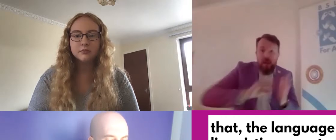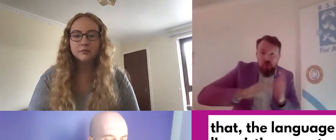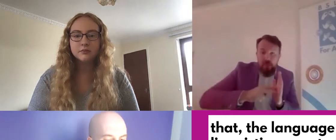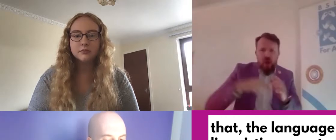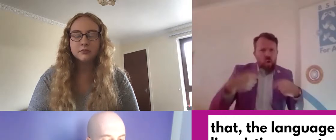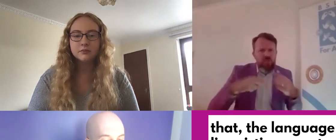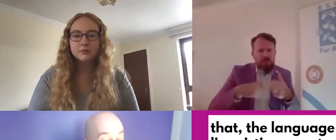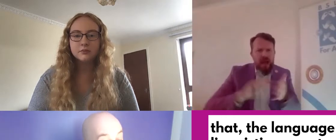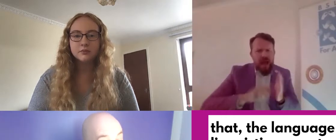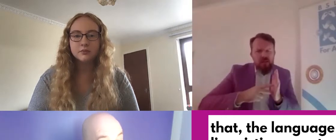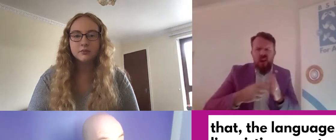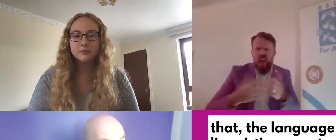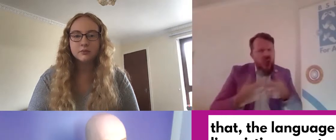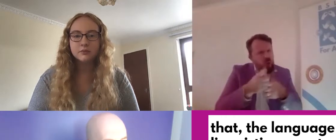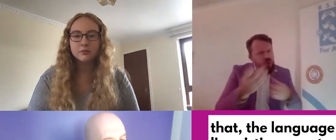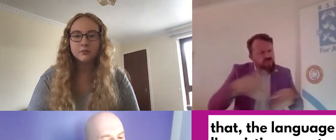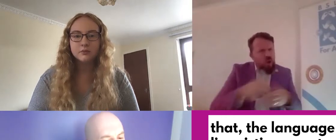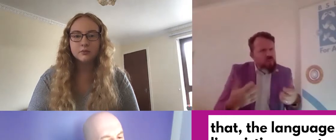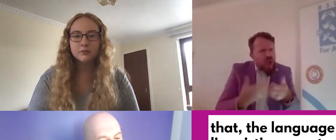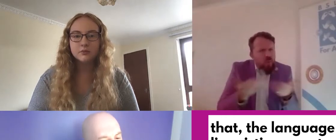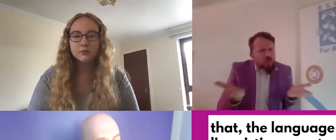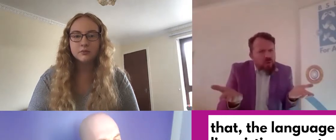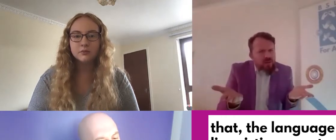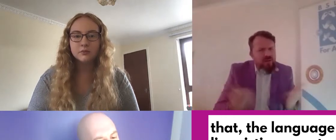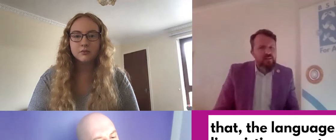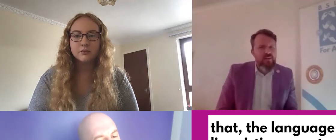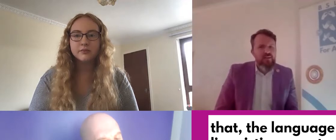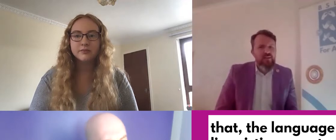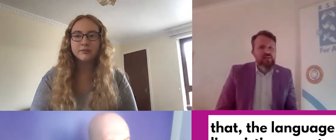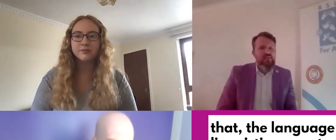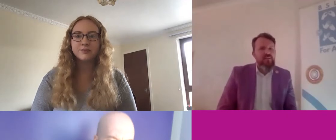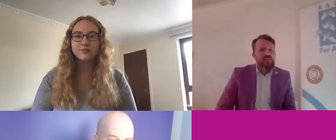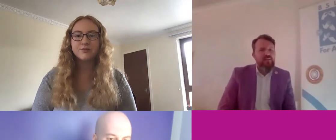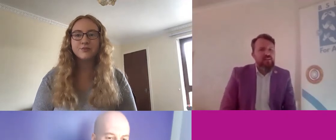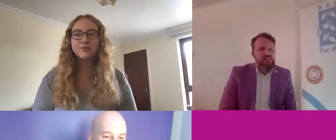the BSL national and local plans? What involvement have you had?